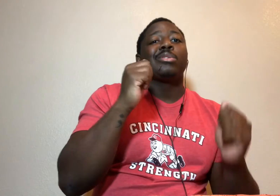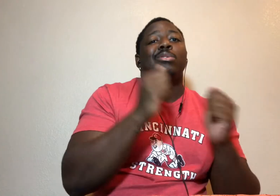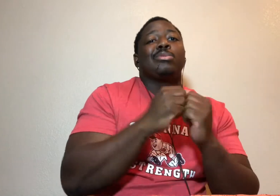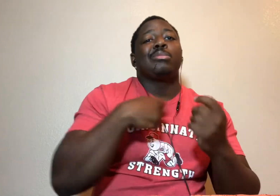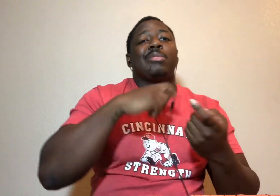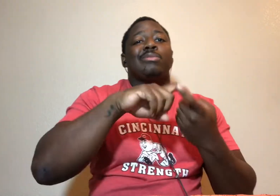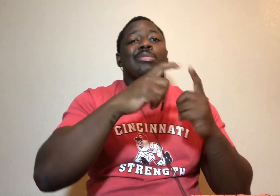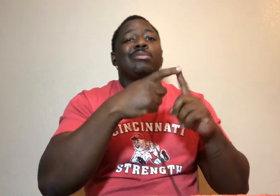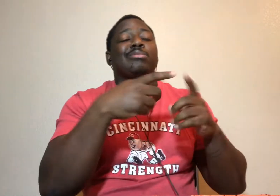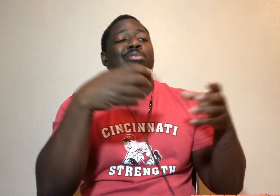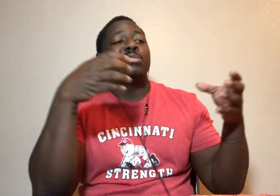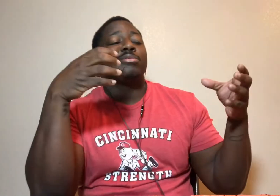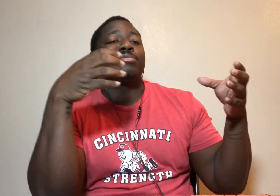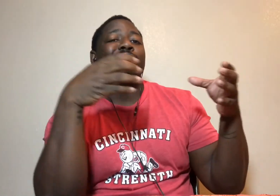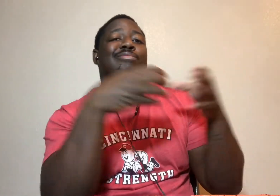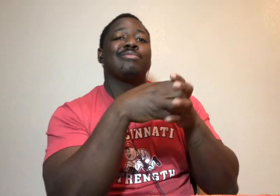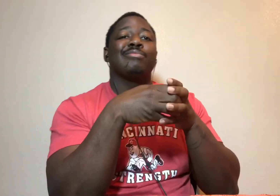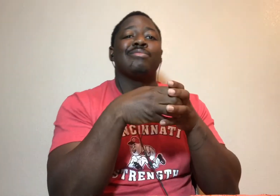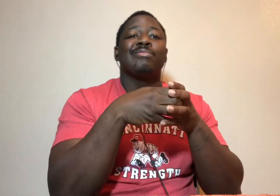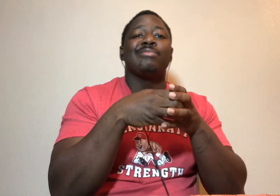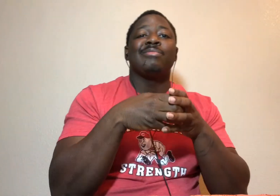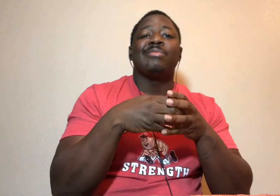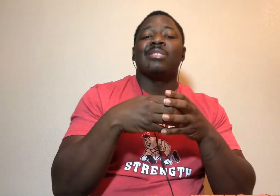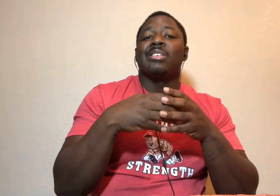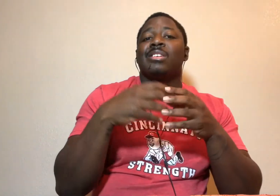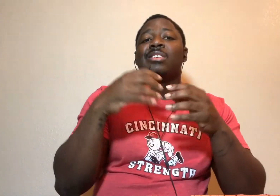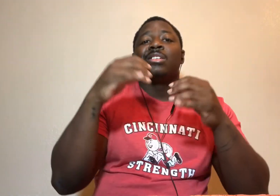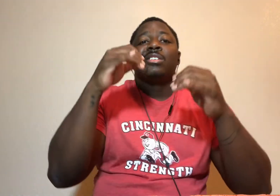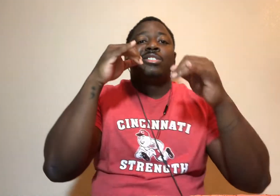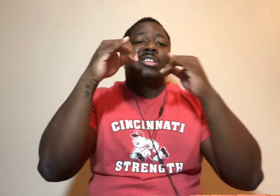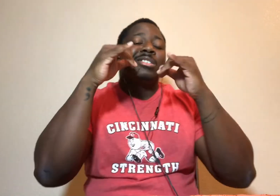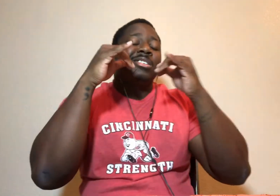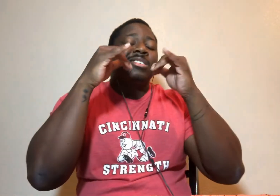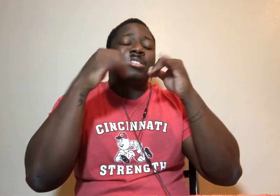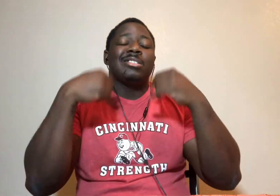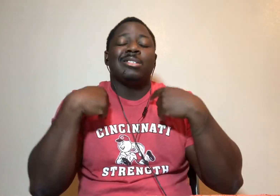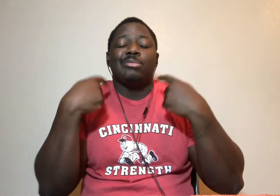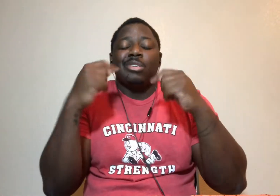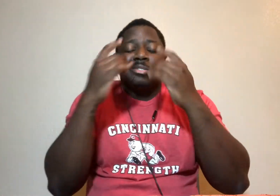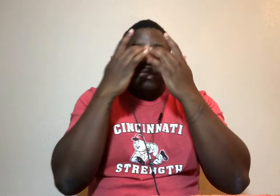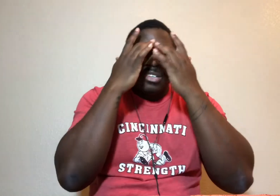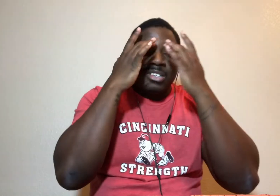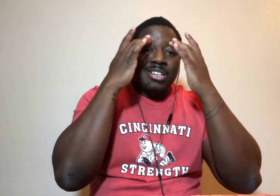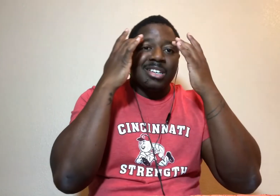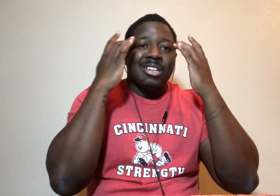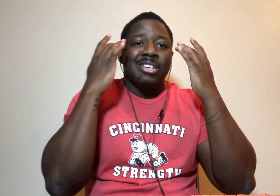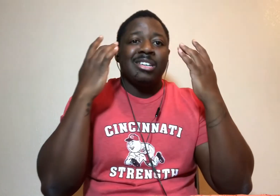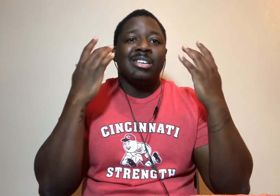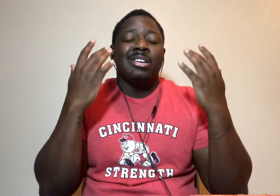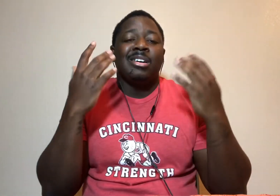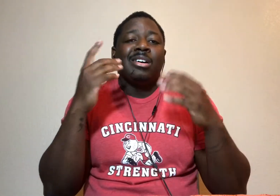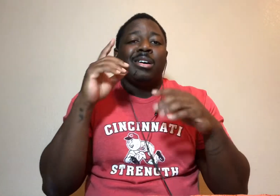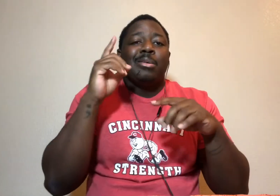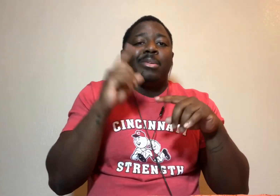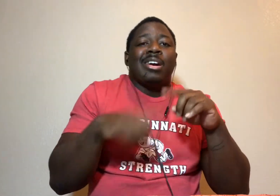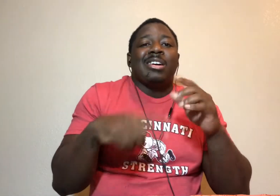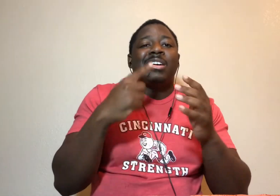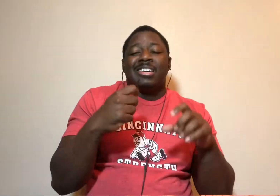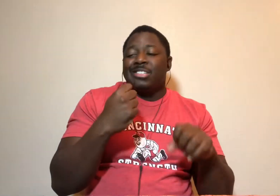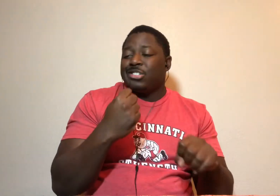rolling with my brothers like it's Jonas, Jonas. Drinking Henny and I'm trying to forget, but I can't get this